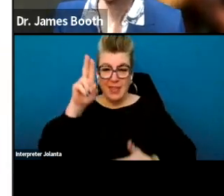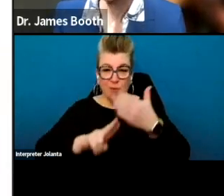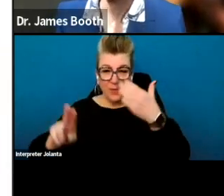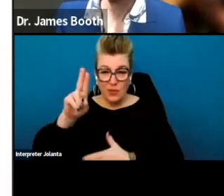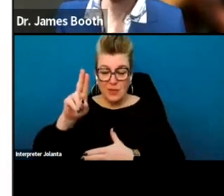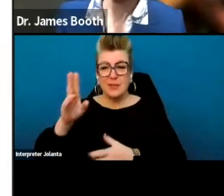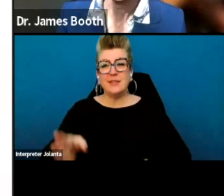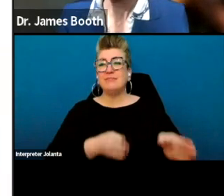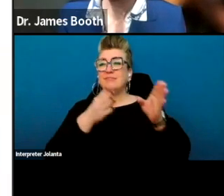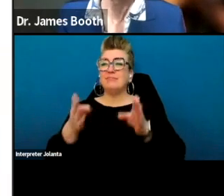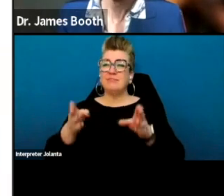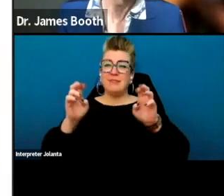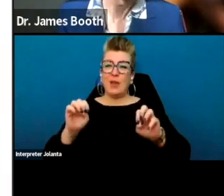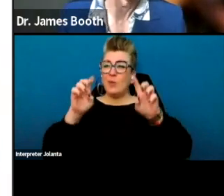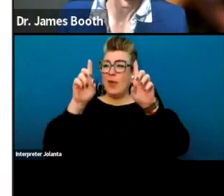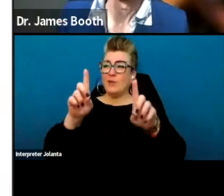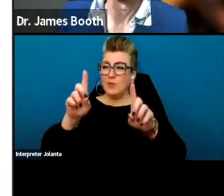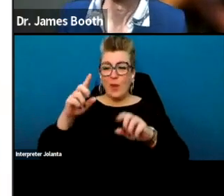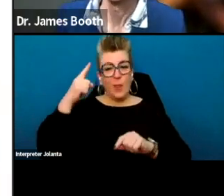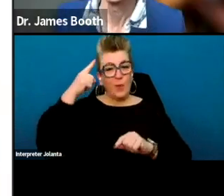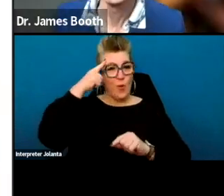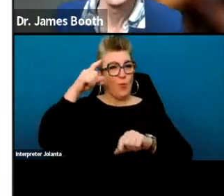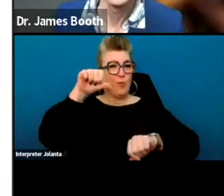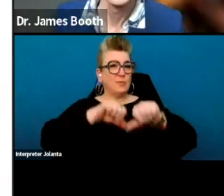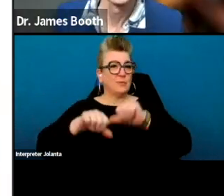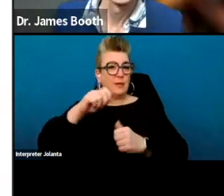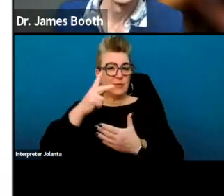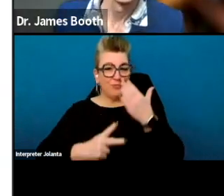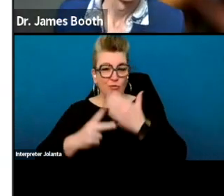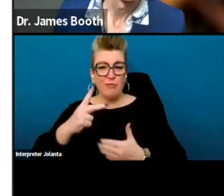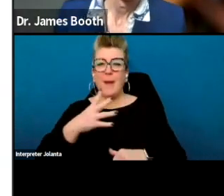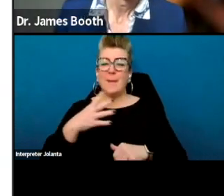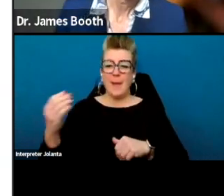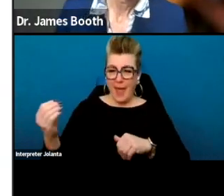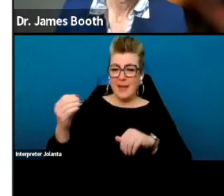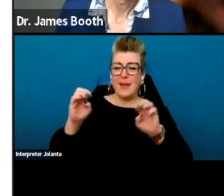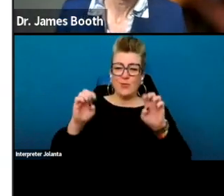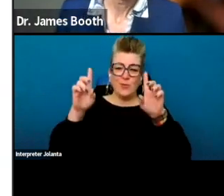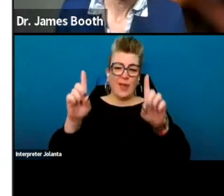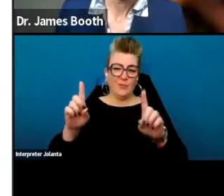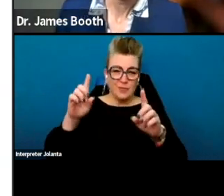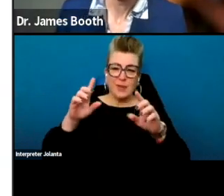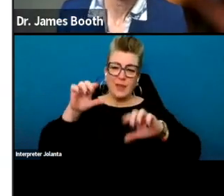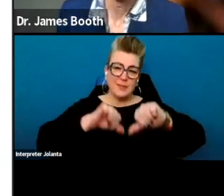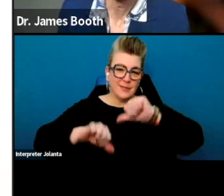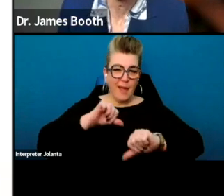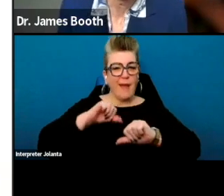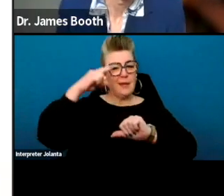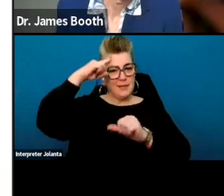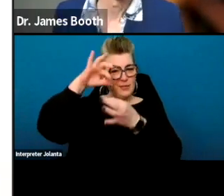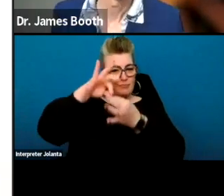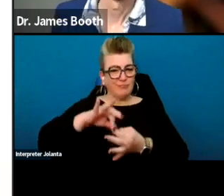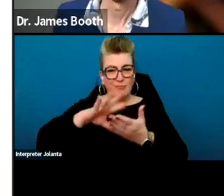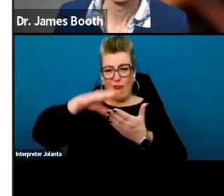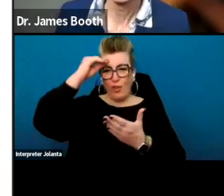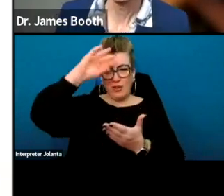Neuroscience Program and the Visual Language and Learning Center. Most of what I'll be talking about today is